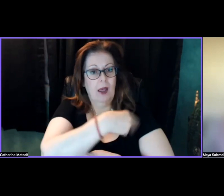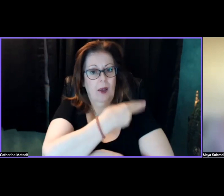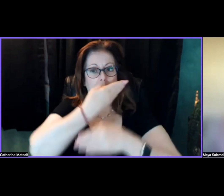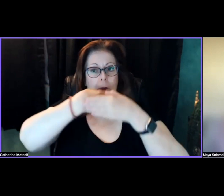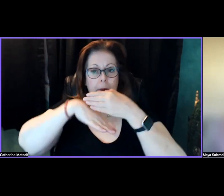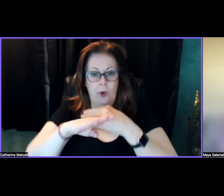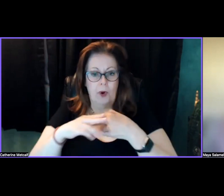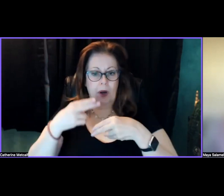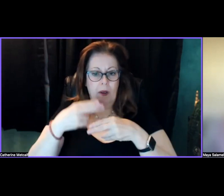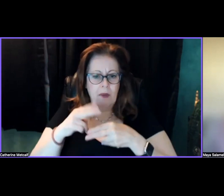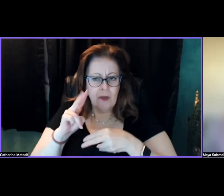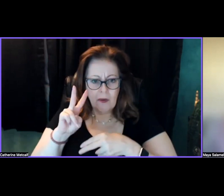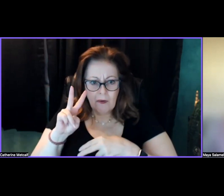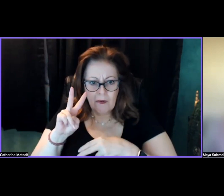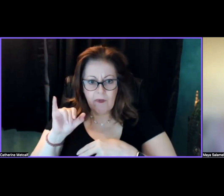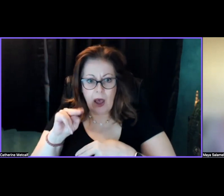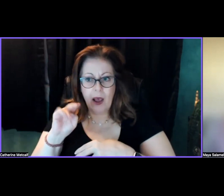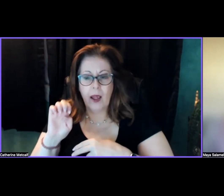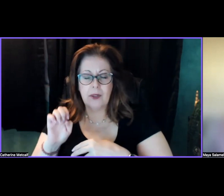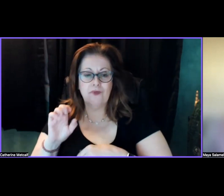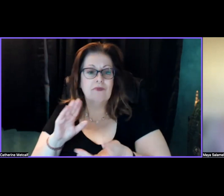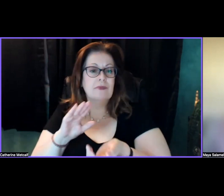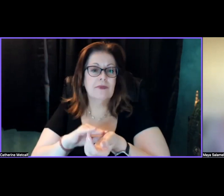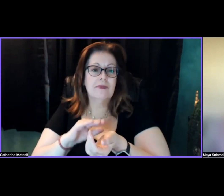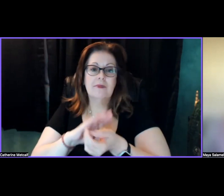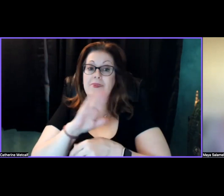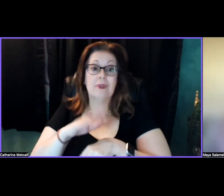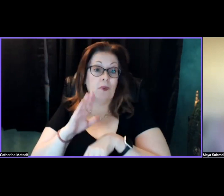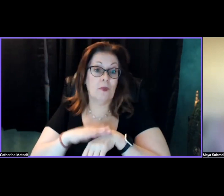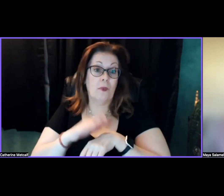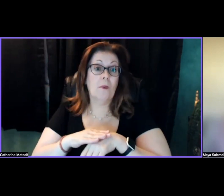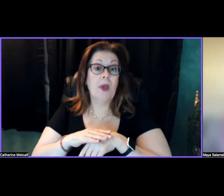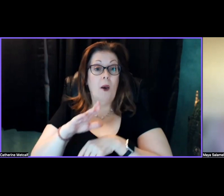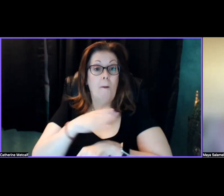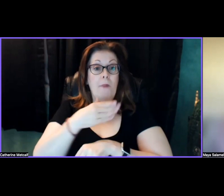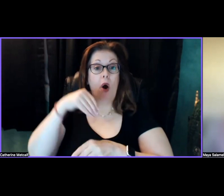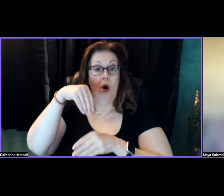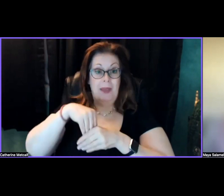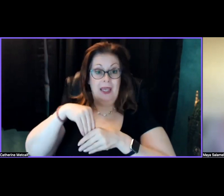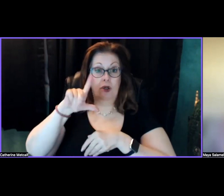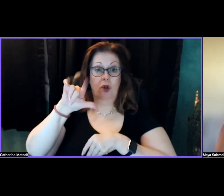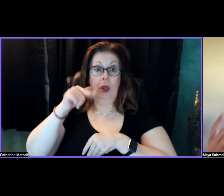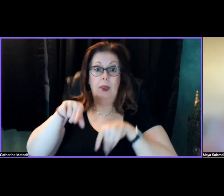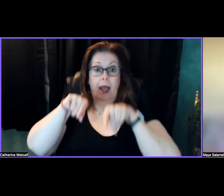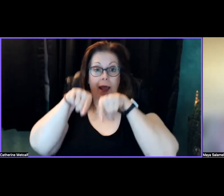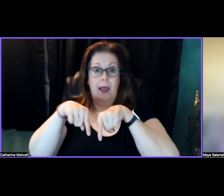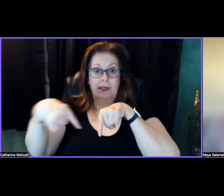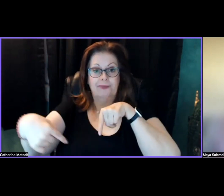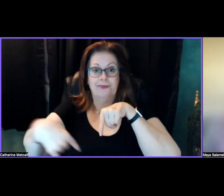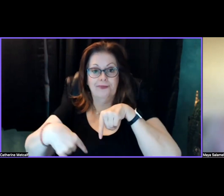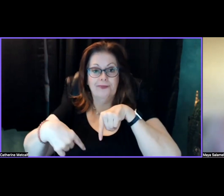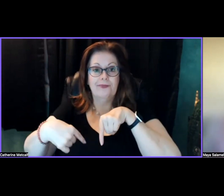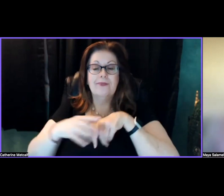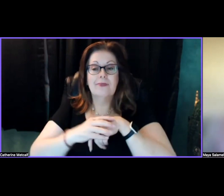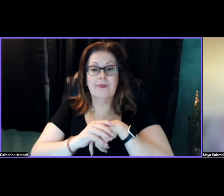Zion. The doctors never warn you about the poem between your legs, and my phone doesn't recognize me anymore. For the girls with the appetite flooding